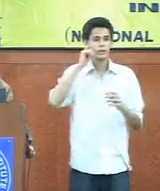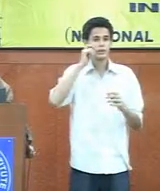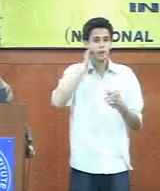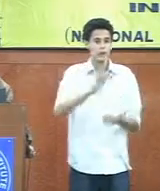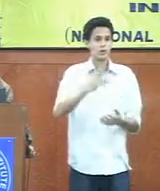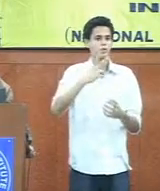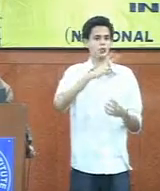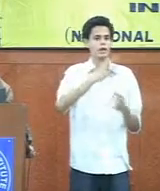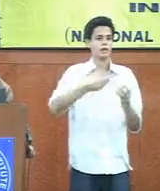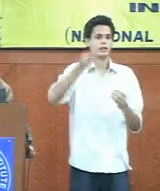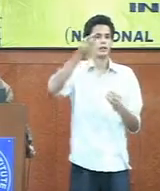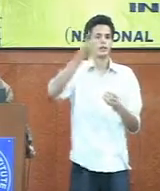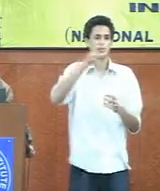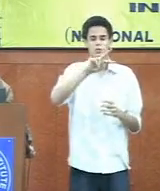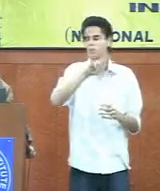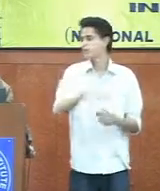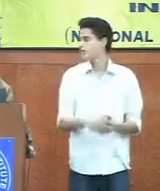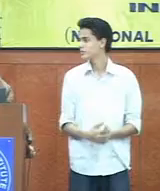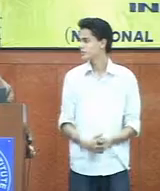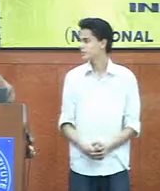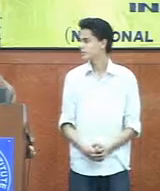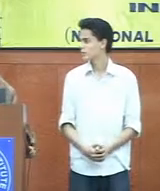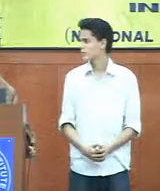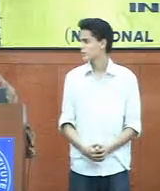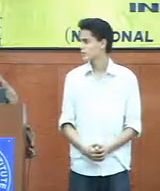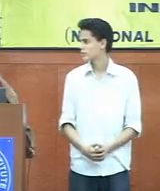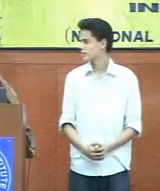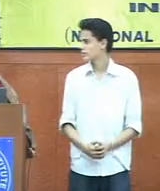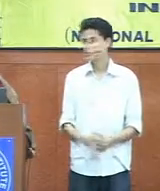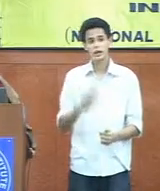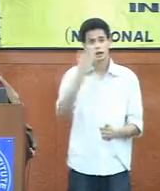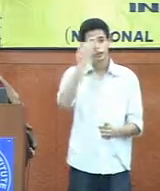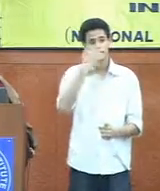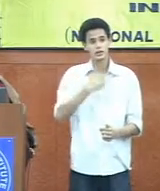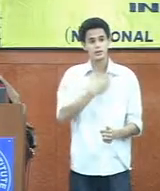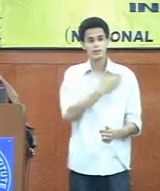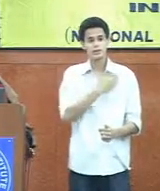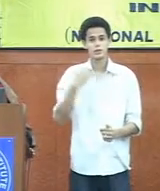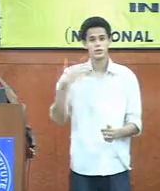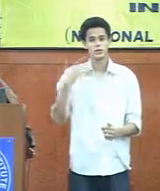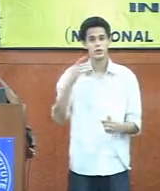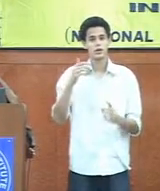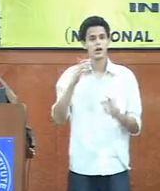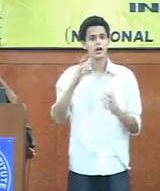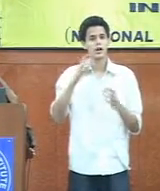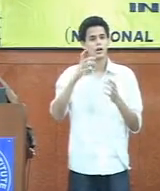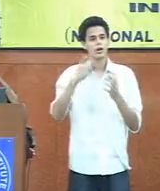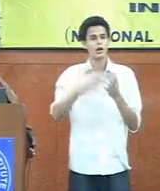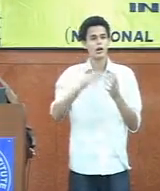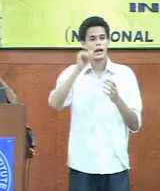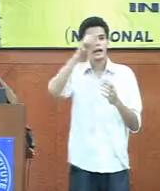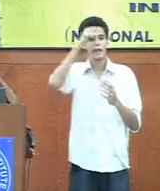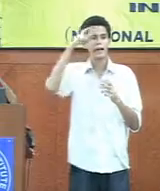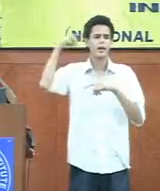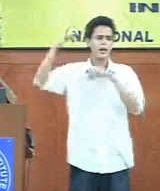Christians go as per the